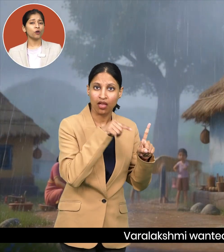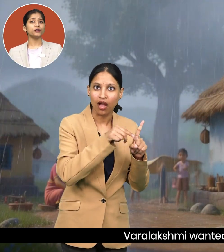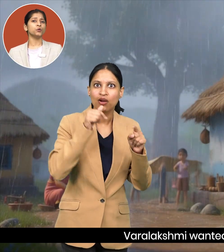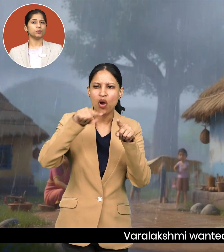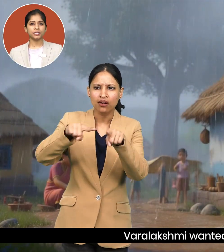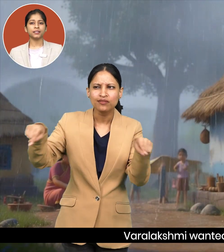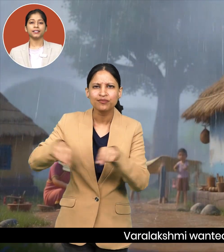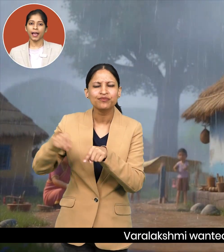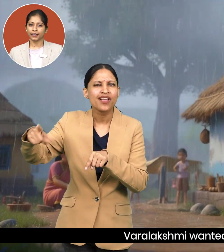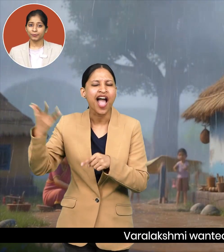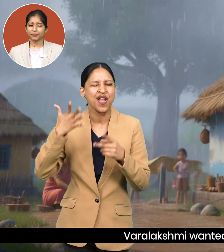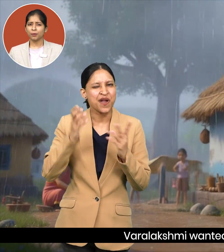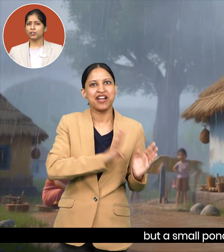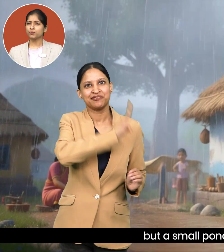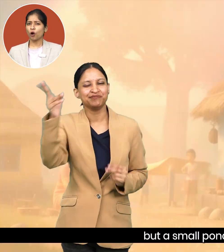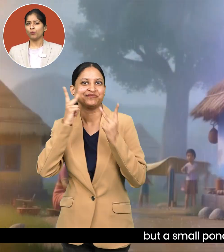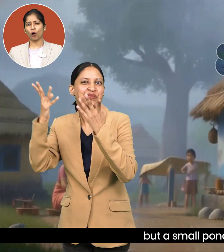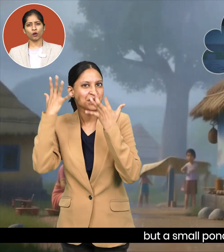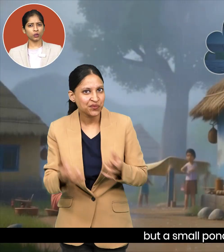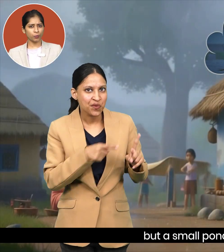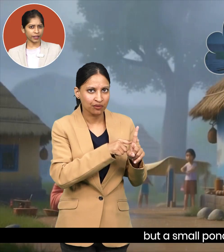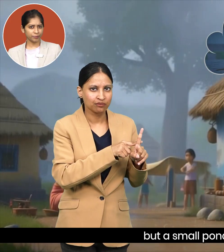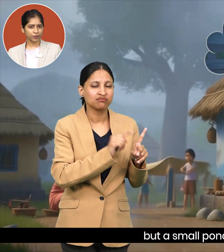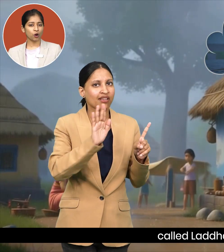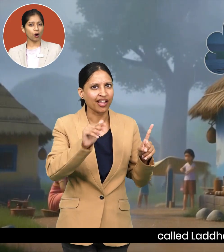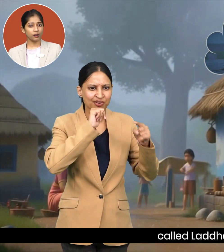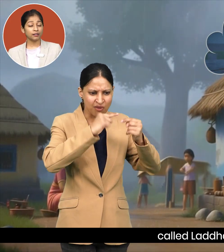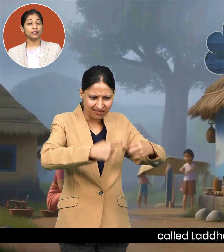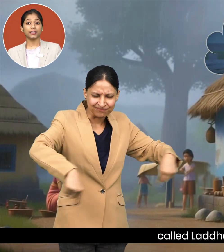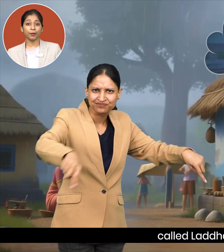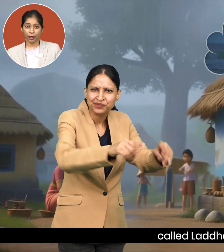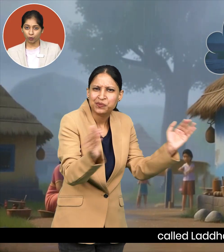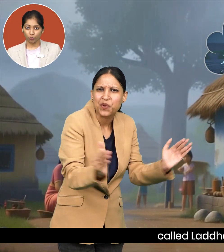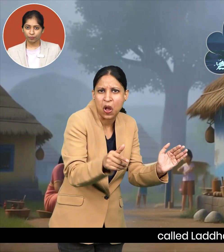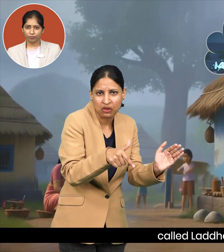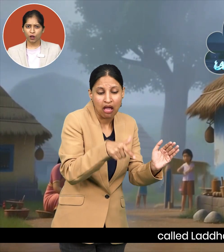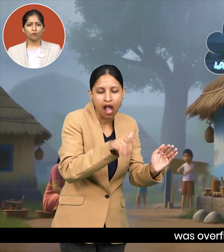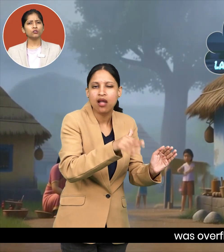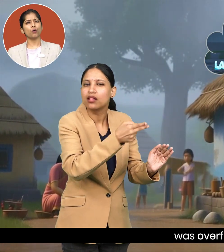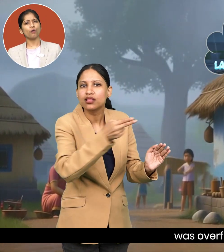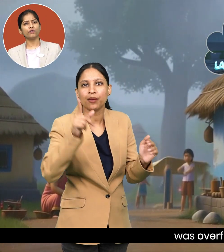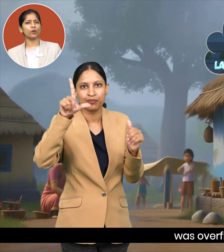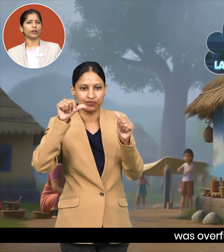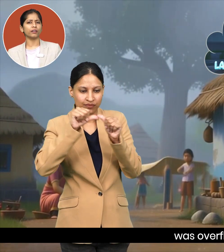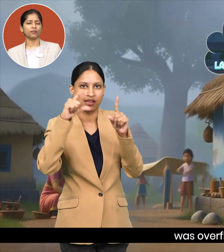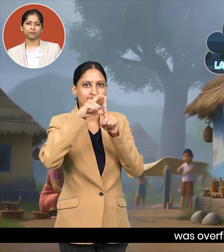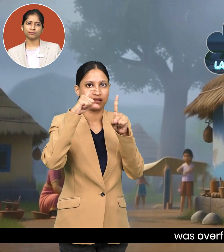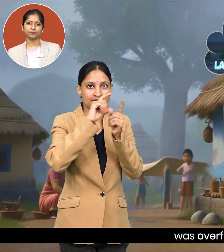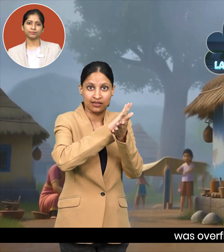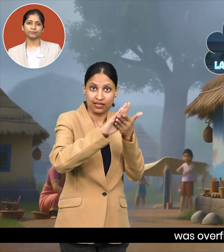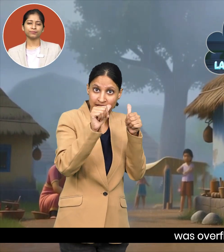Varalakshmi wanted to visit the tank, but a small pond on the way, called Ladda Madugu, was